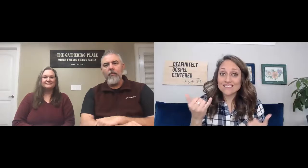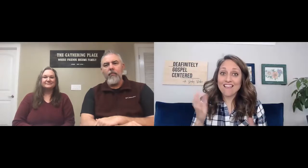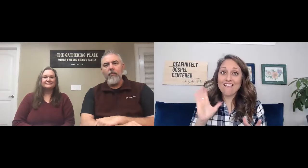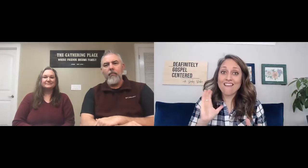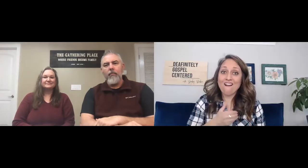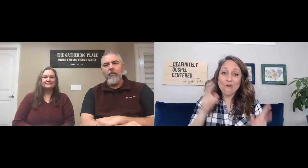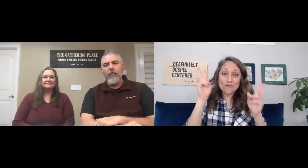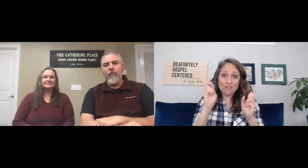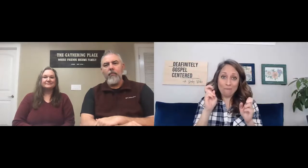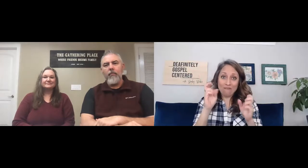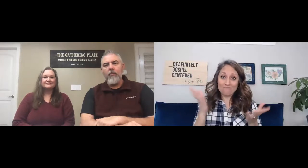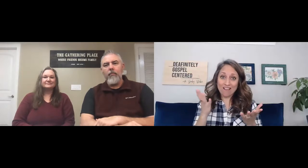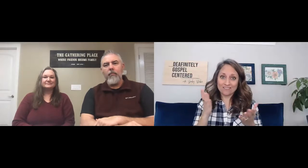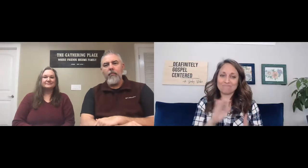of marriage.